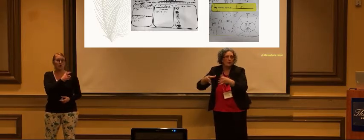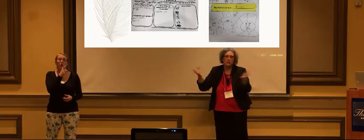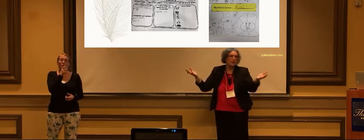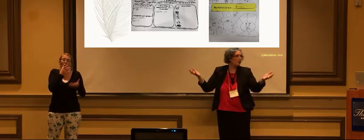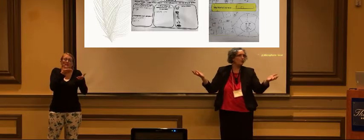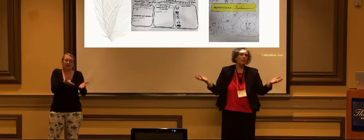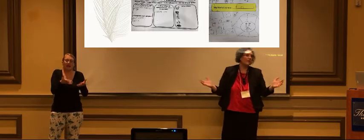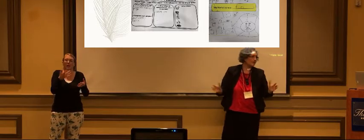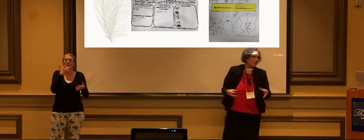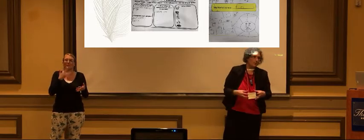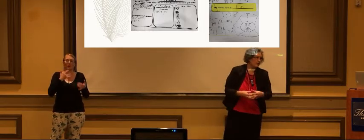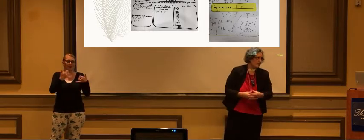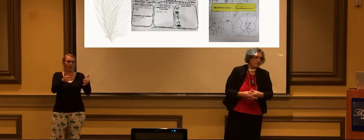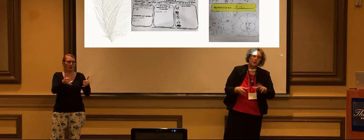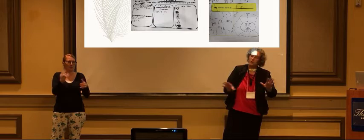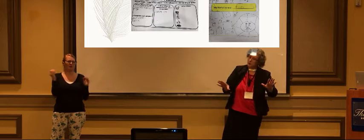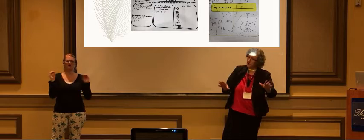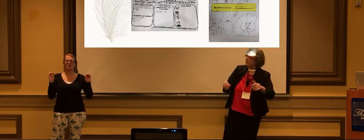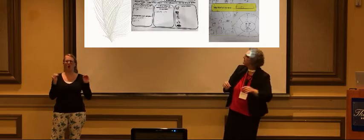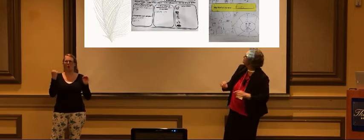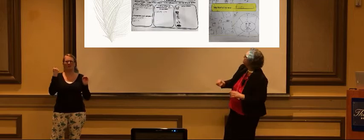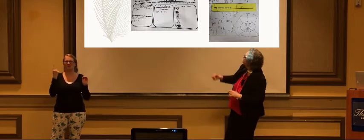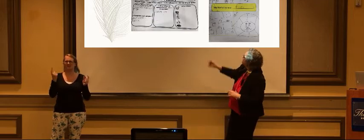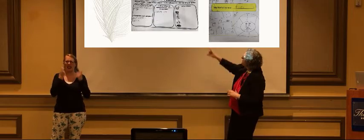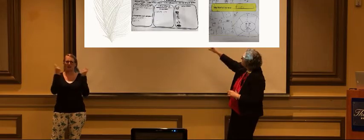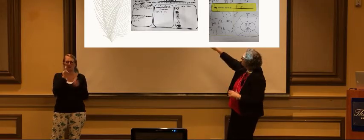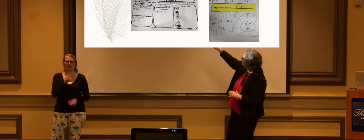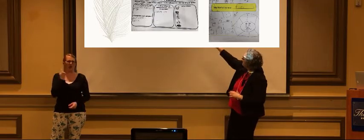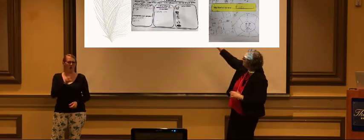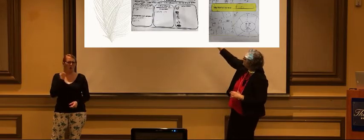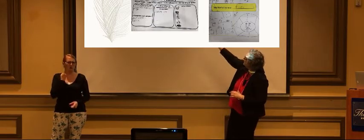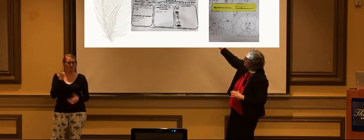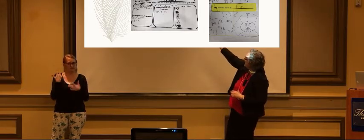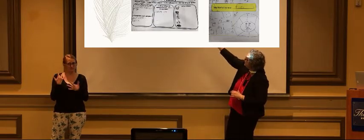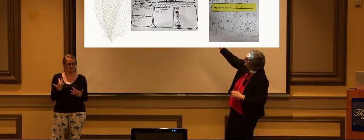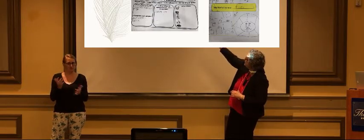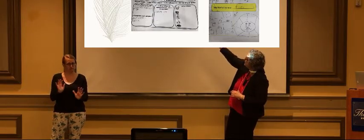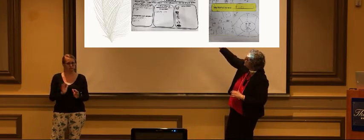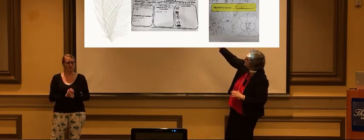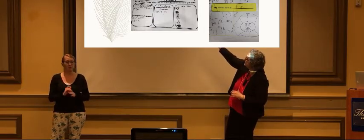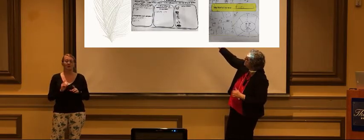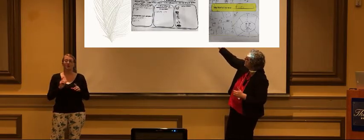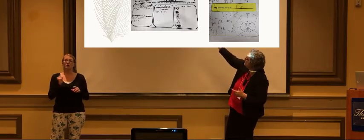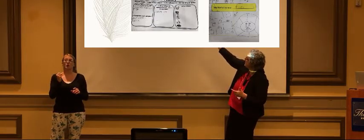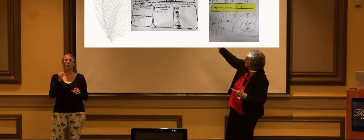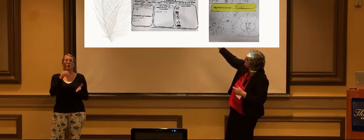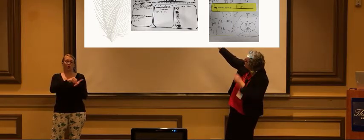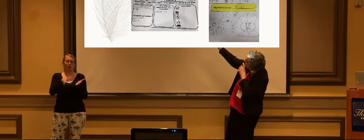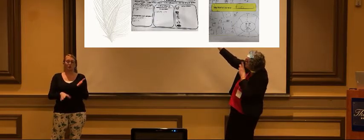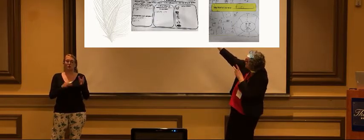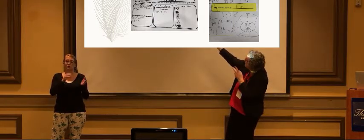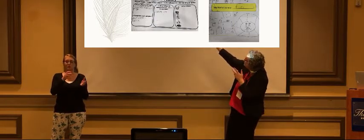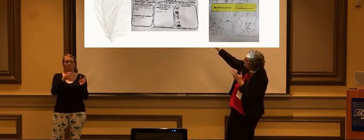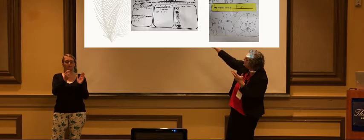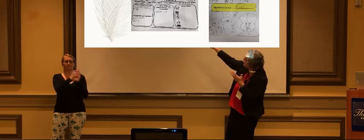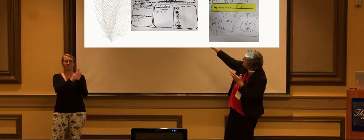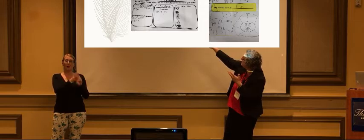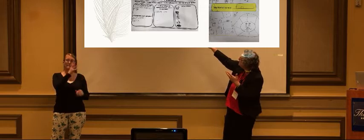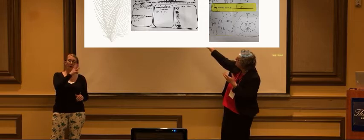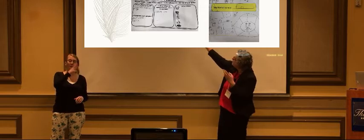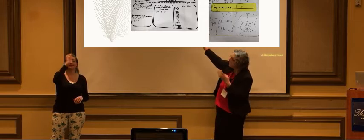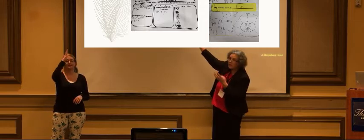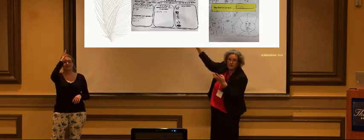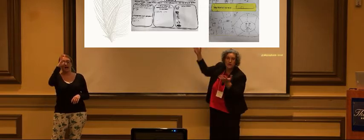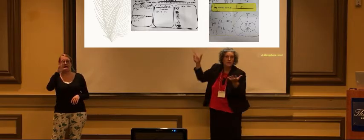birthday party. Nobody celebrates alone usually. All right, so we had a student. She listed mom, dad, Frankie,